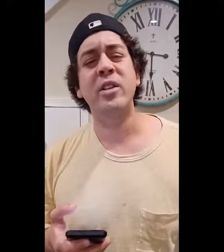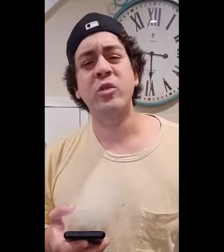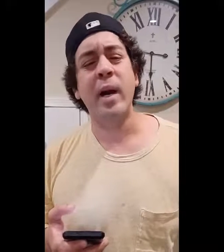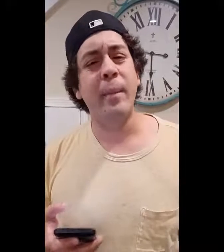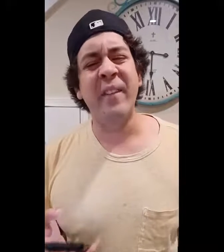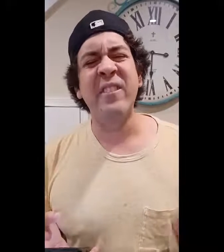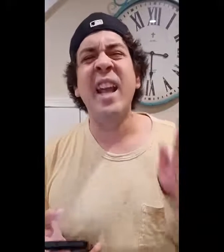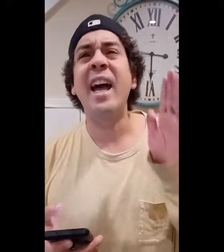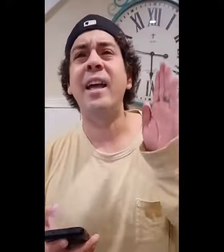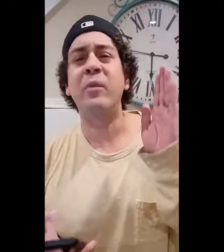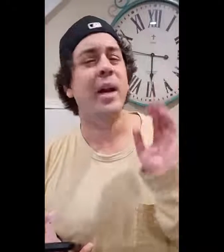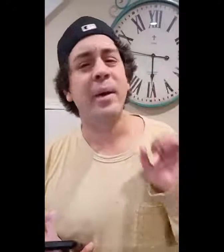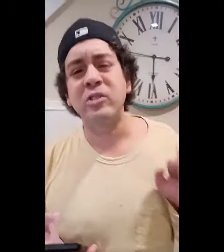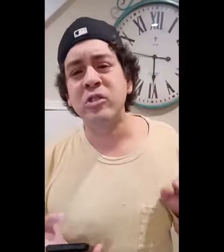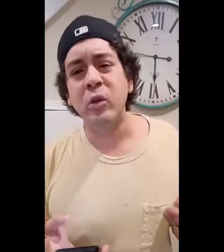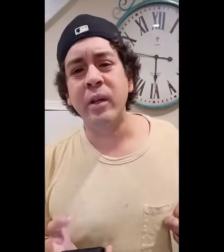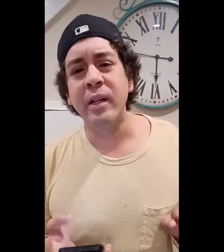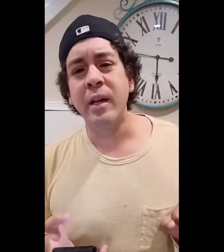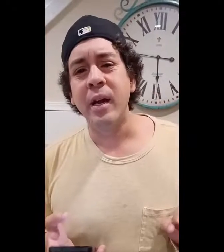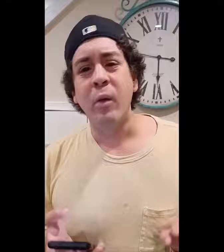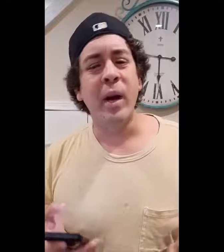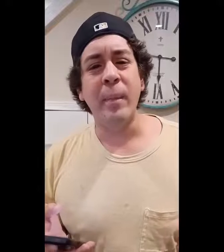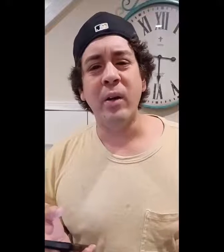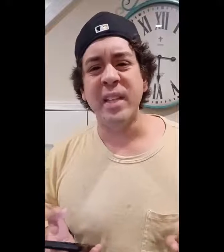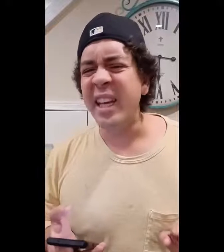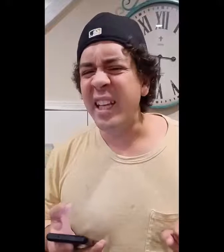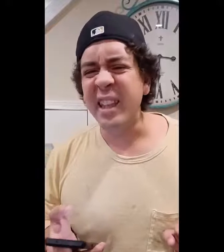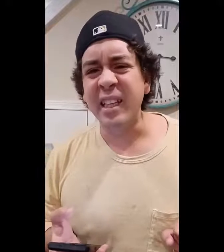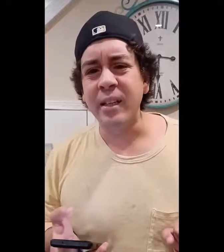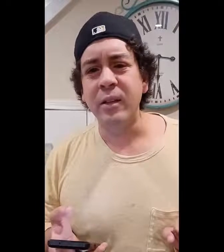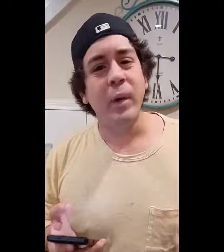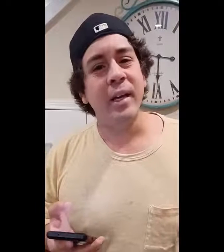Write about flying, write about soaring, write about anything right now.